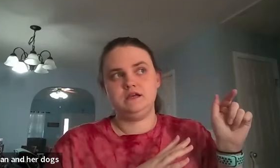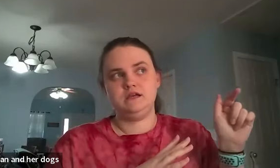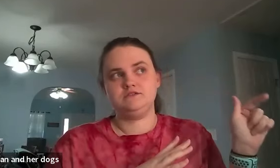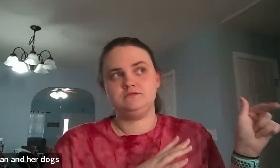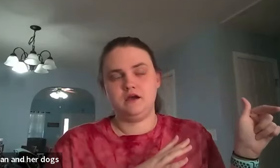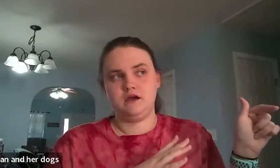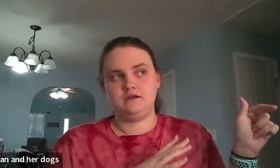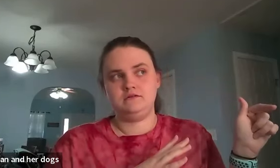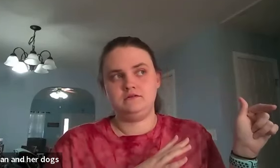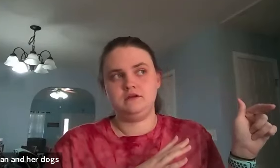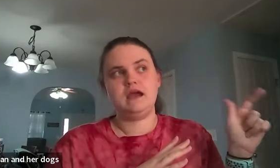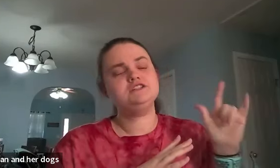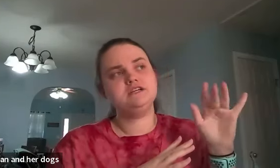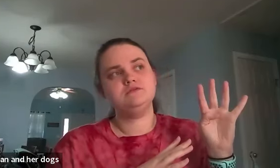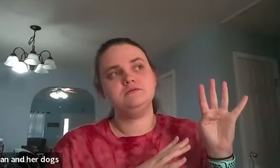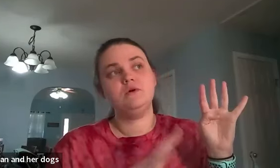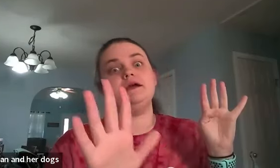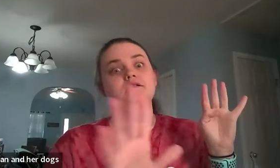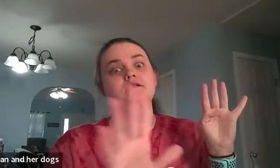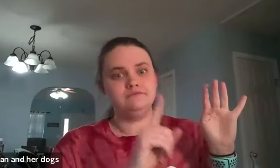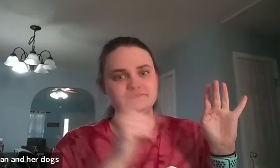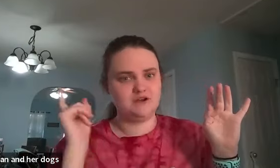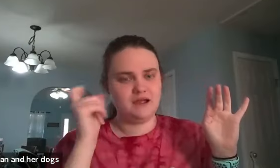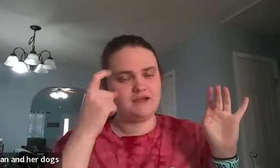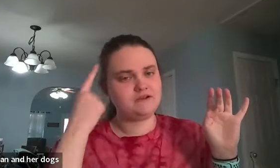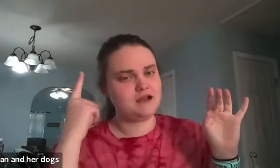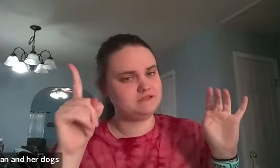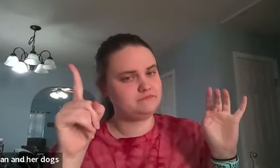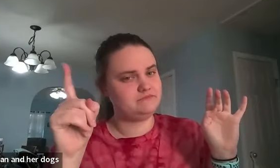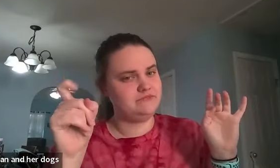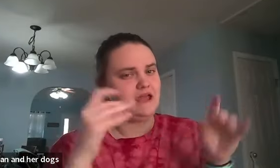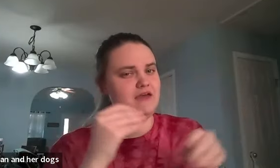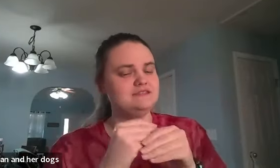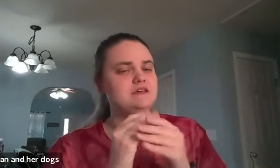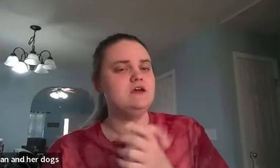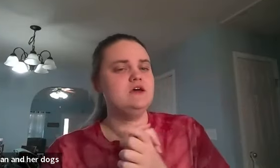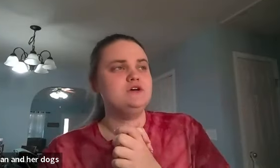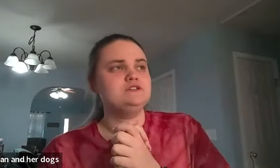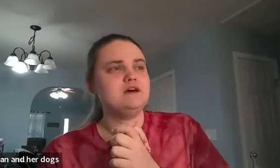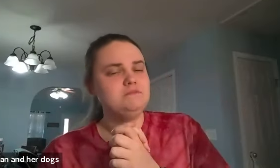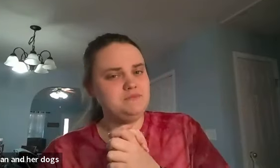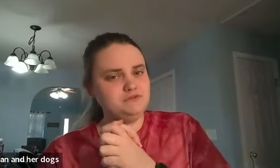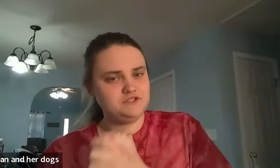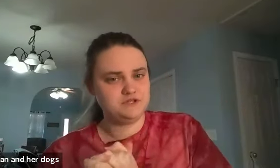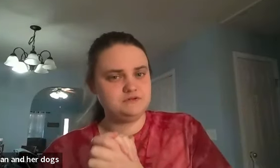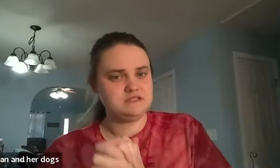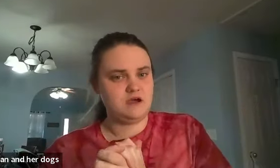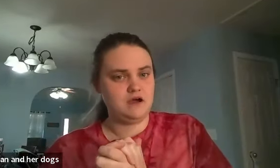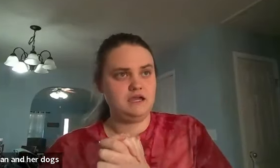28, 29, actually, and oh, wait, oh, sorry, I forgot. I was needed to add this. Some people do sign